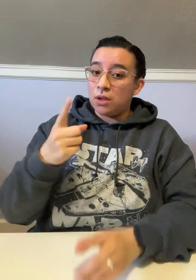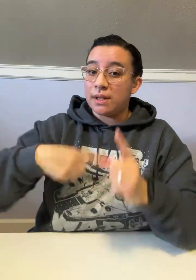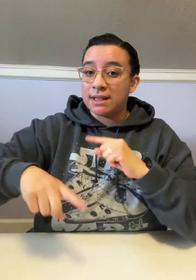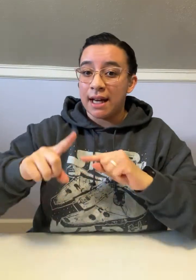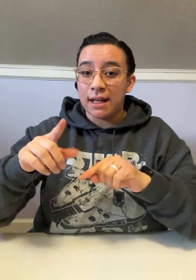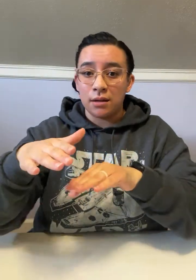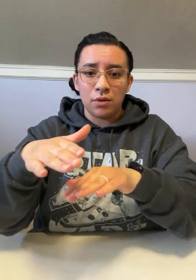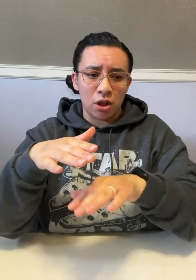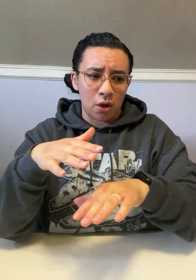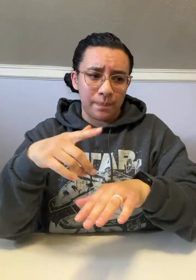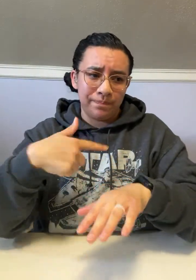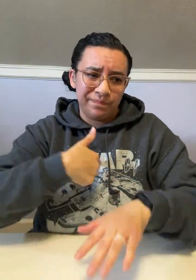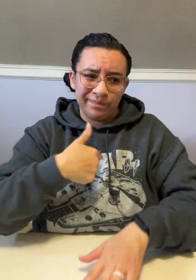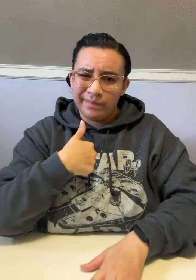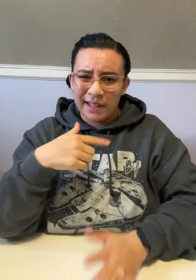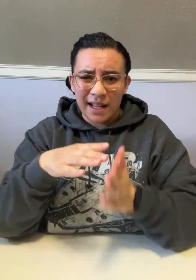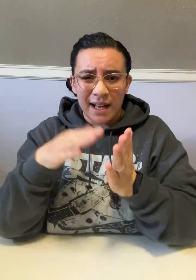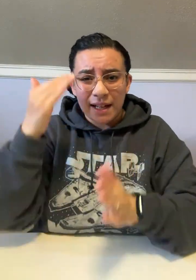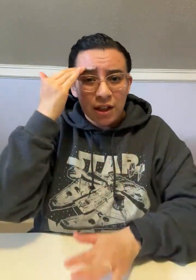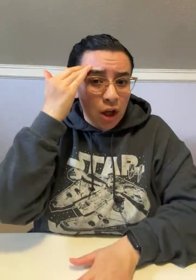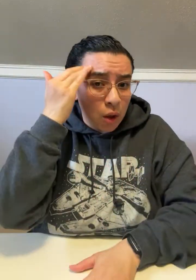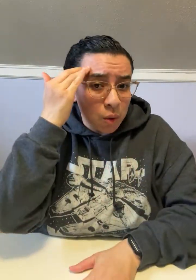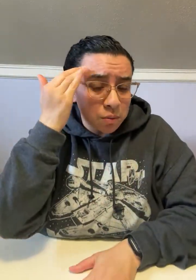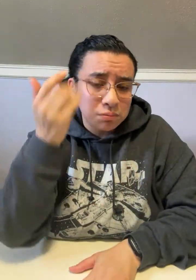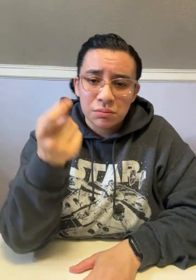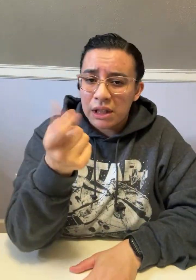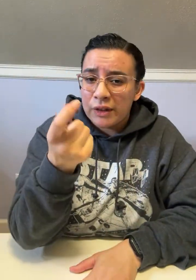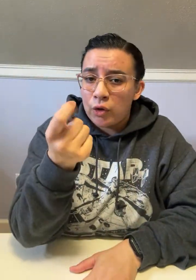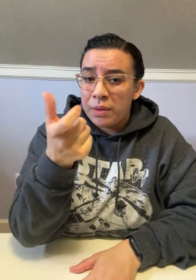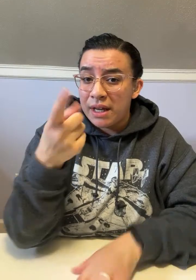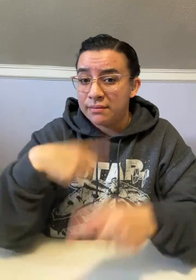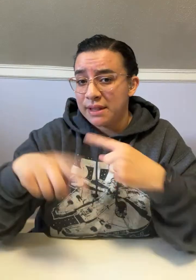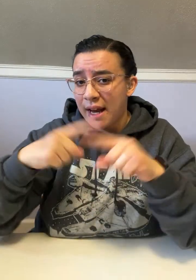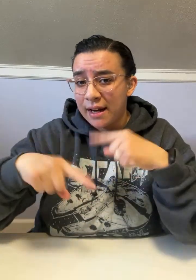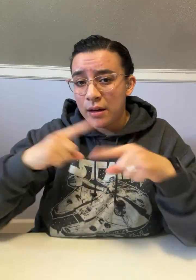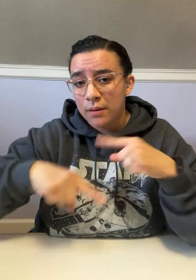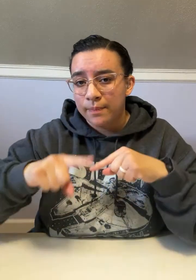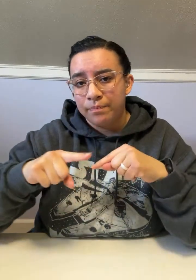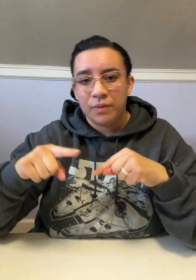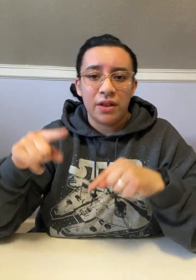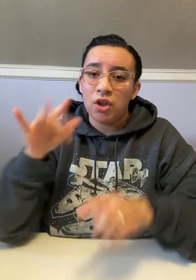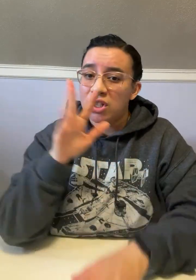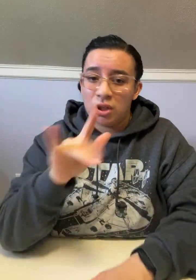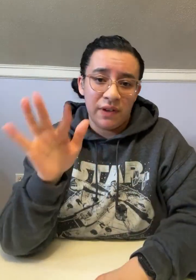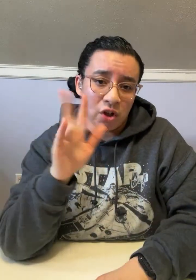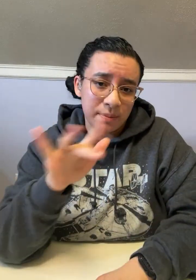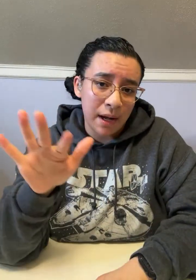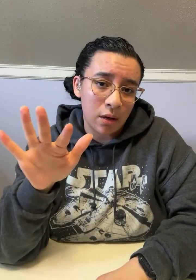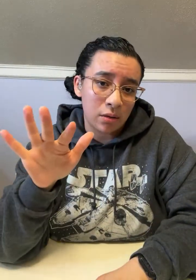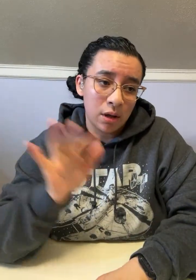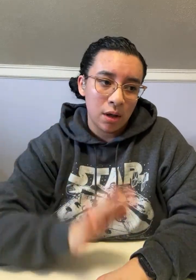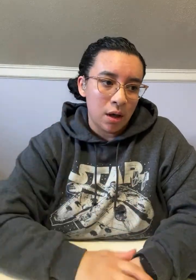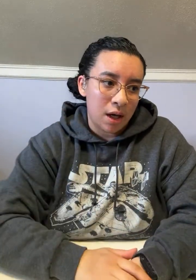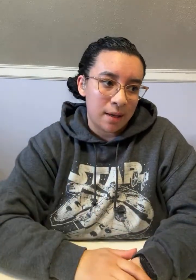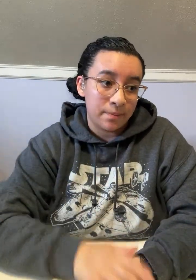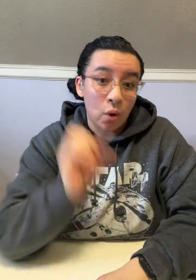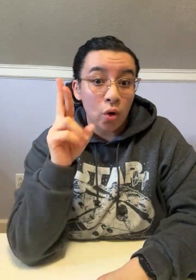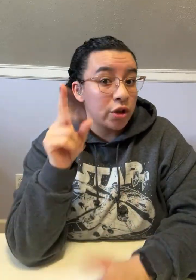want to sign, I know a little bit sign, and you can just finger spell, or you can